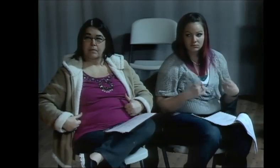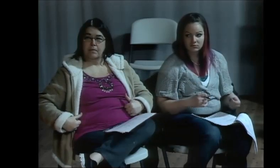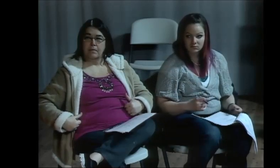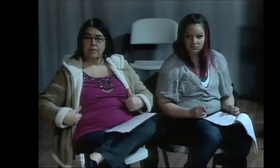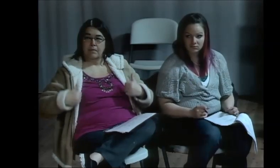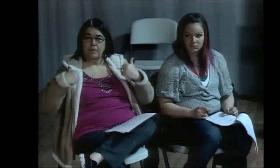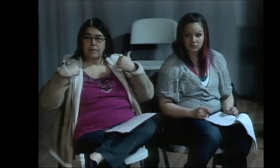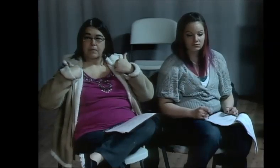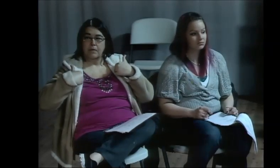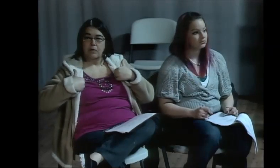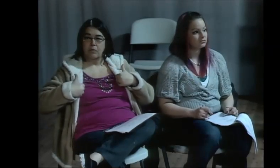Okay?